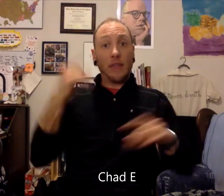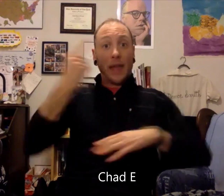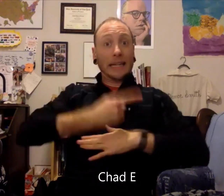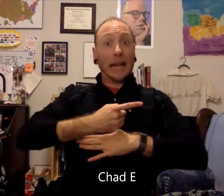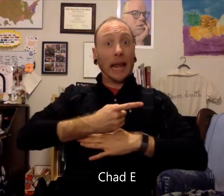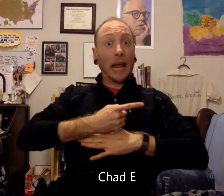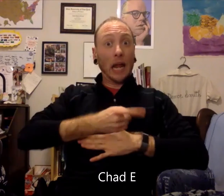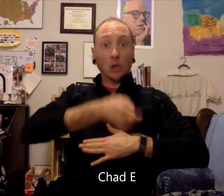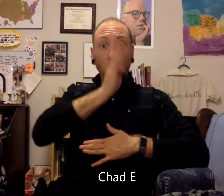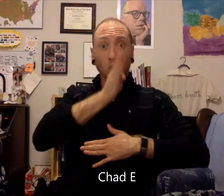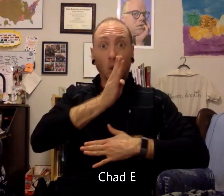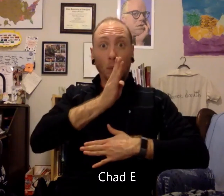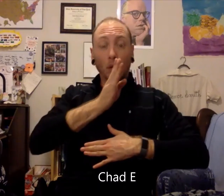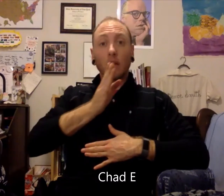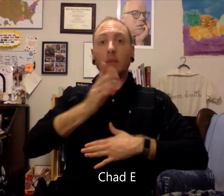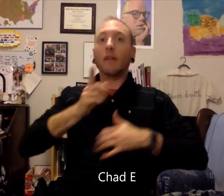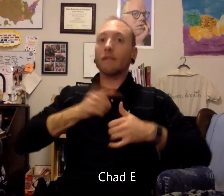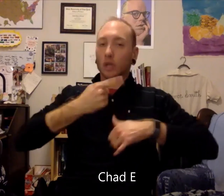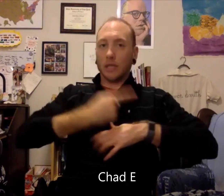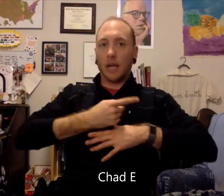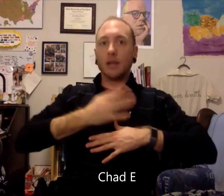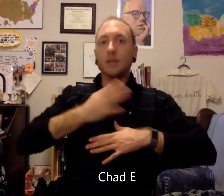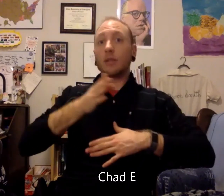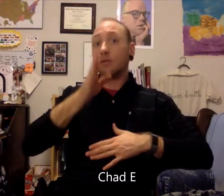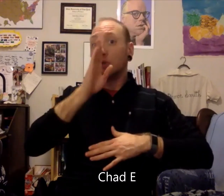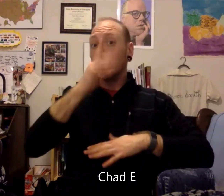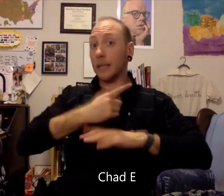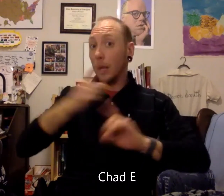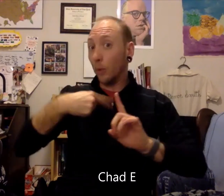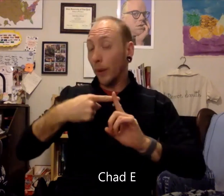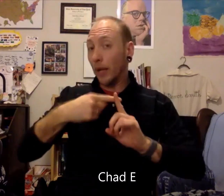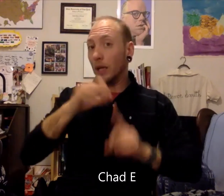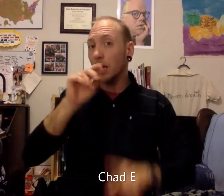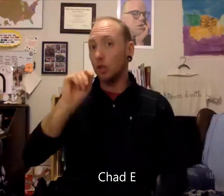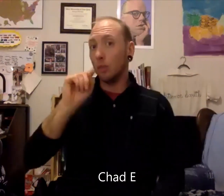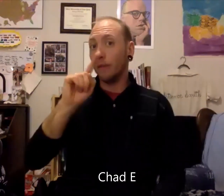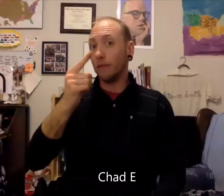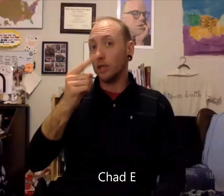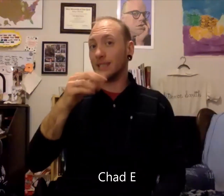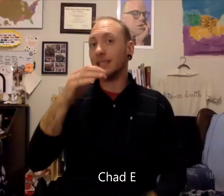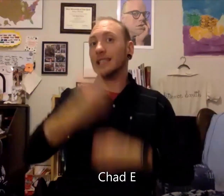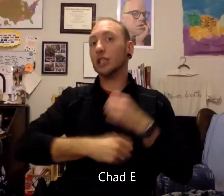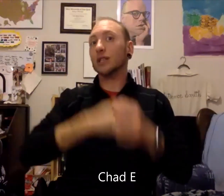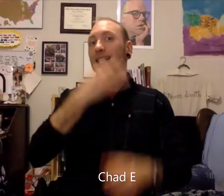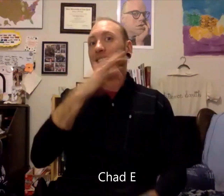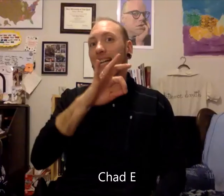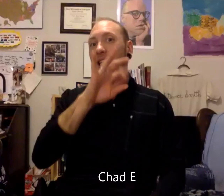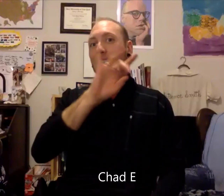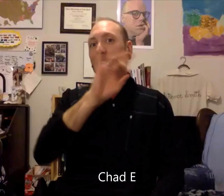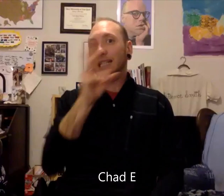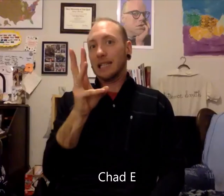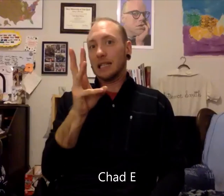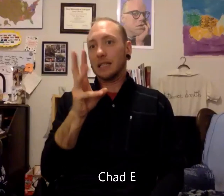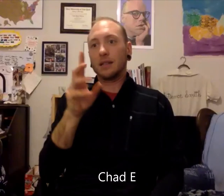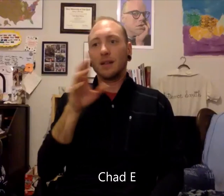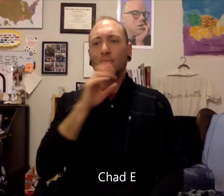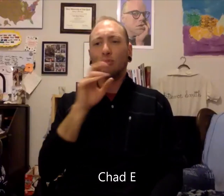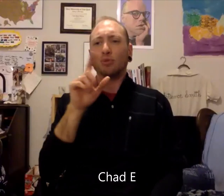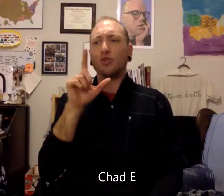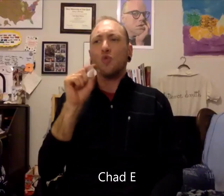date is October 1st, 1986. I was 18 years old, and, it seemed like my life was over, but it was just beginning. And through